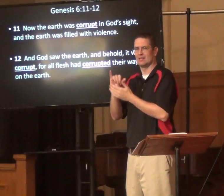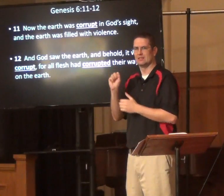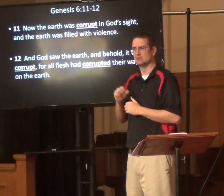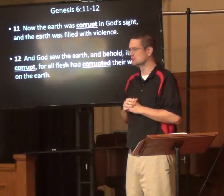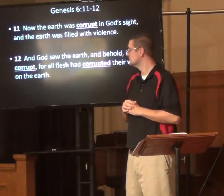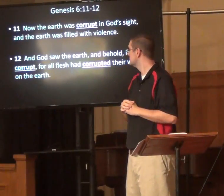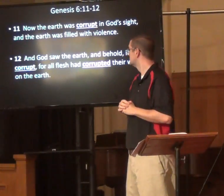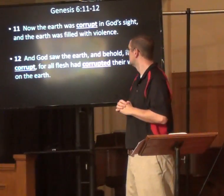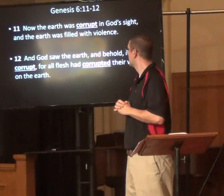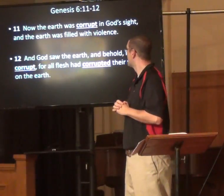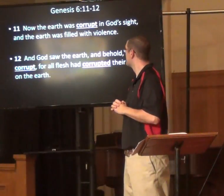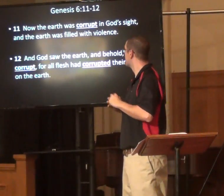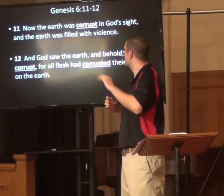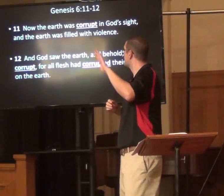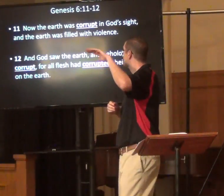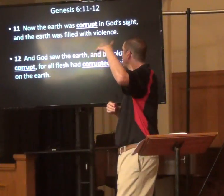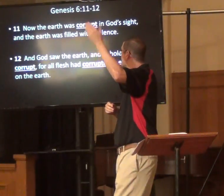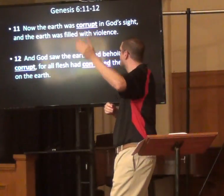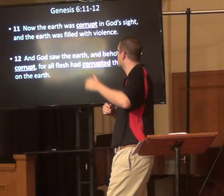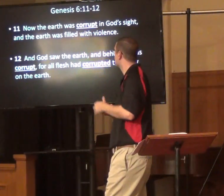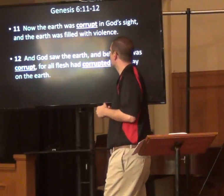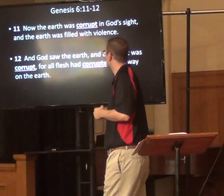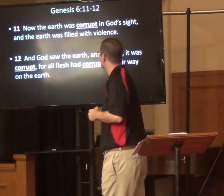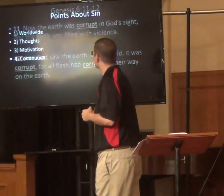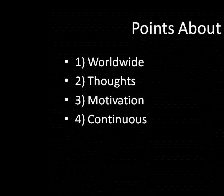how serious that is.